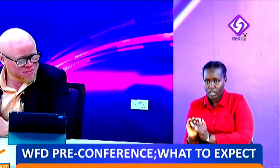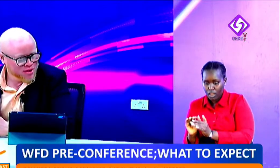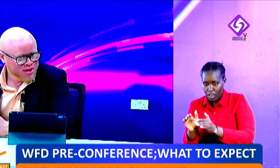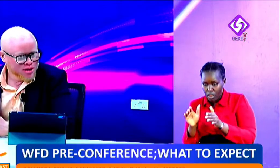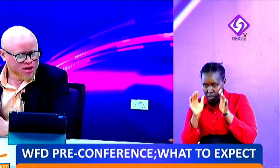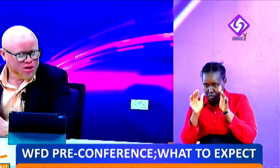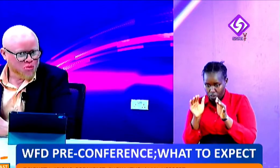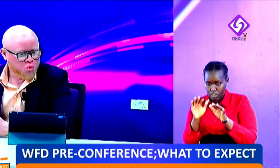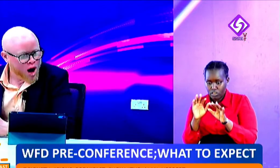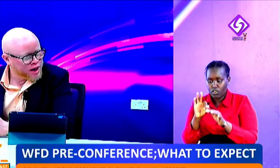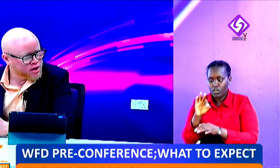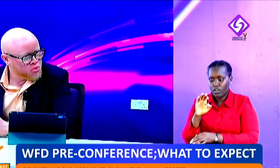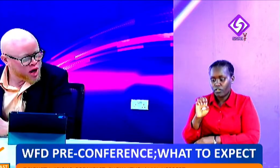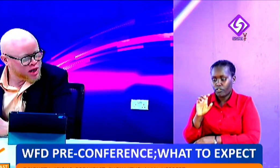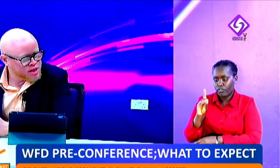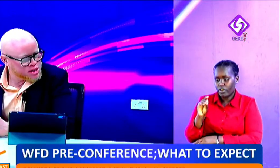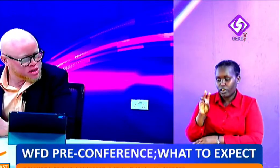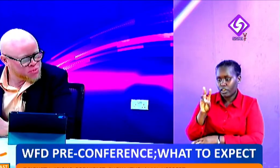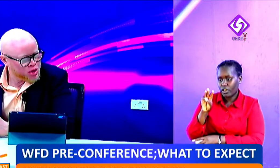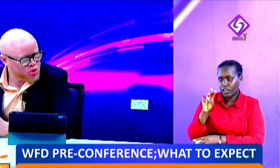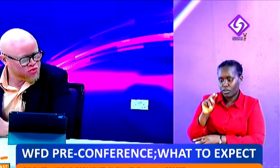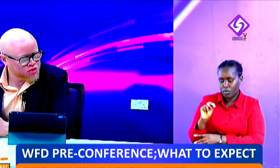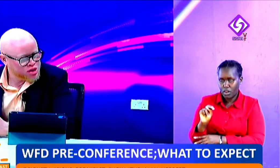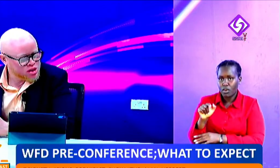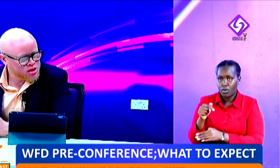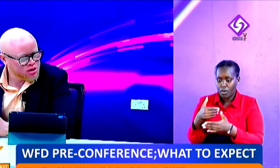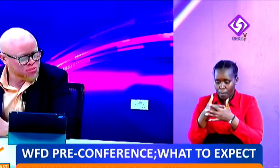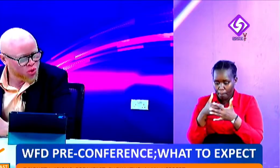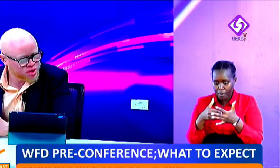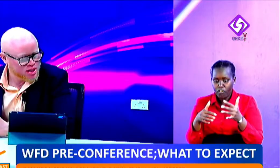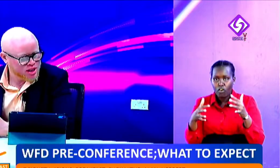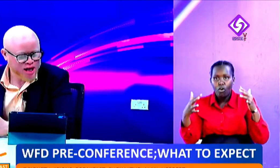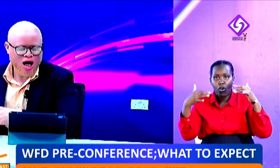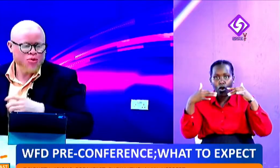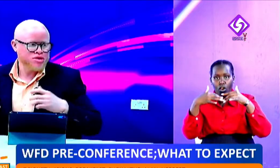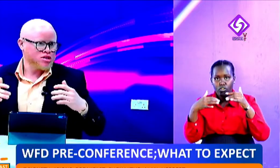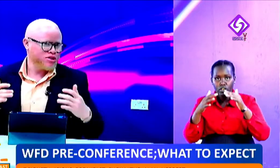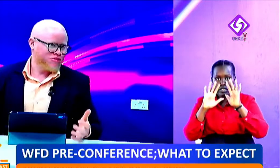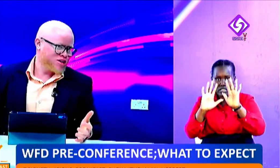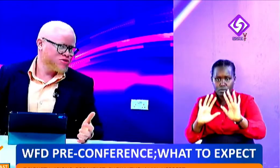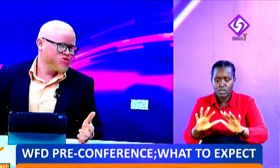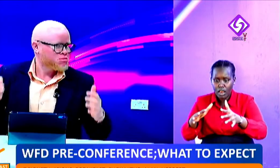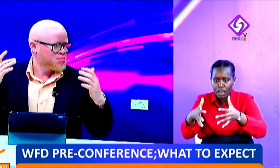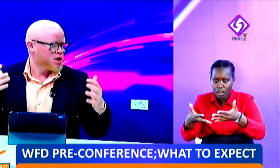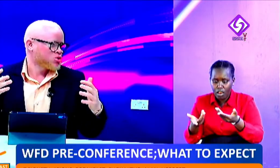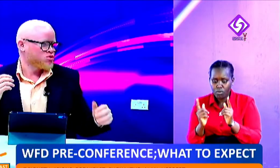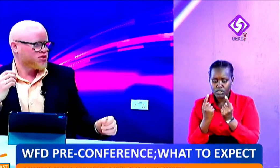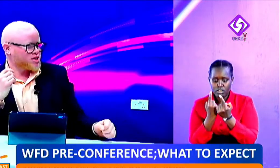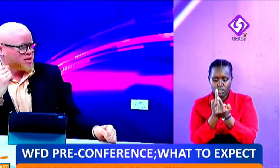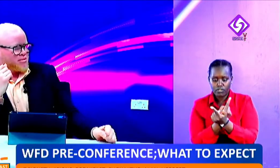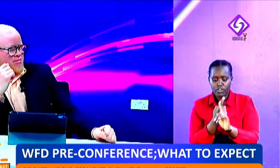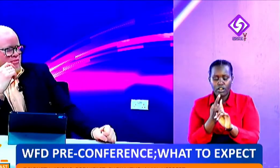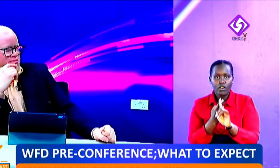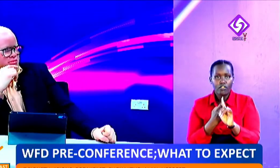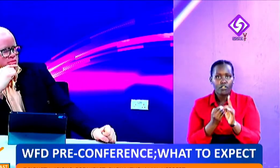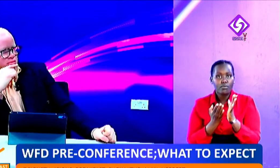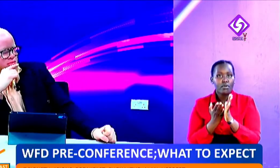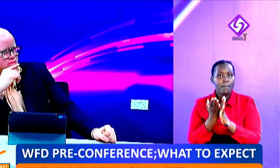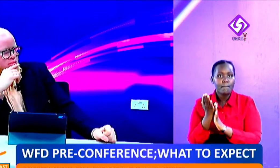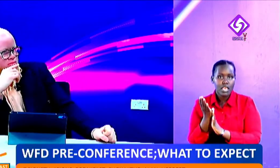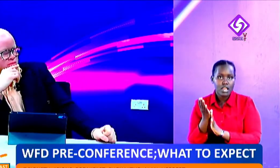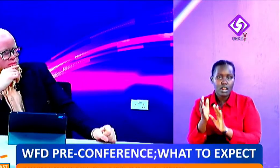hosting. Why is this pre-conference important, and how is it different from the main conference?